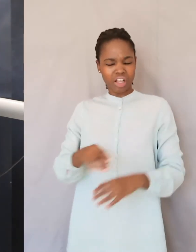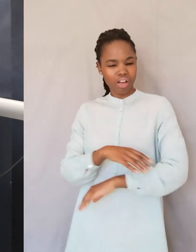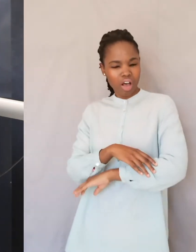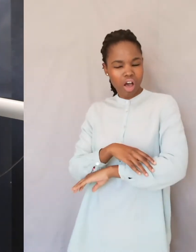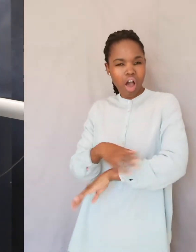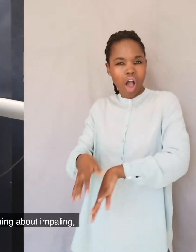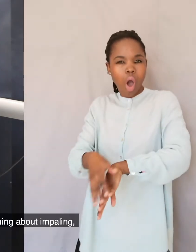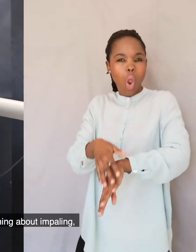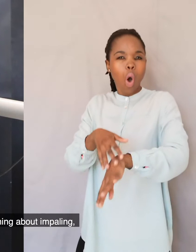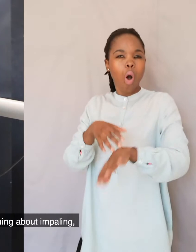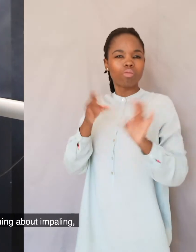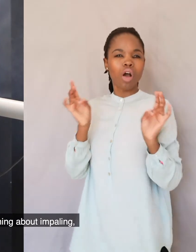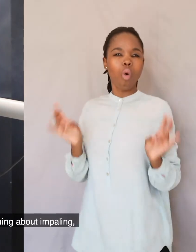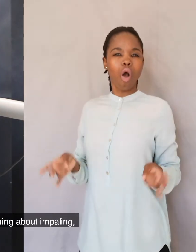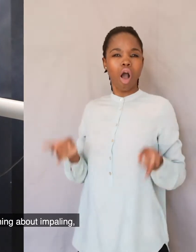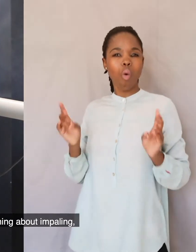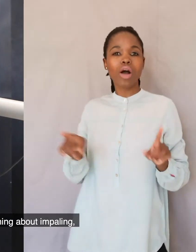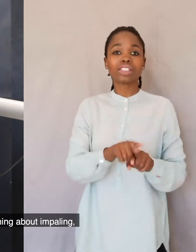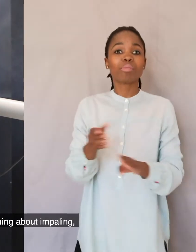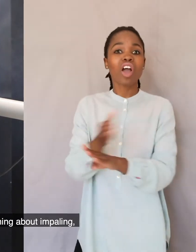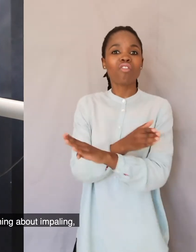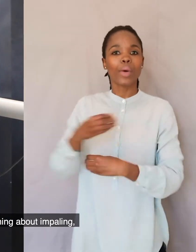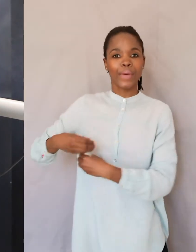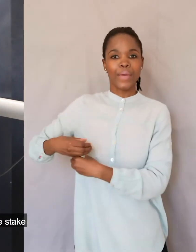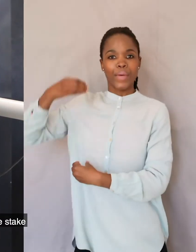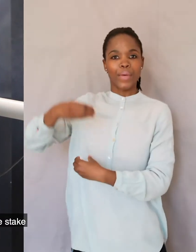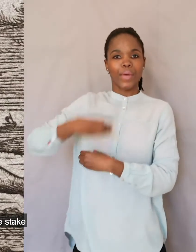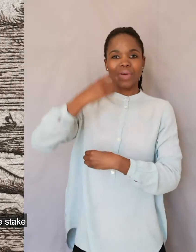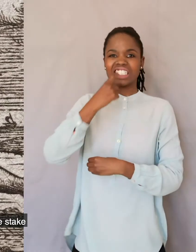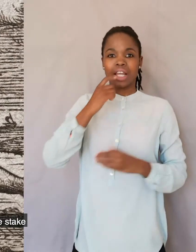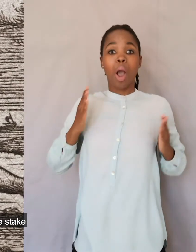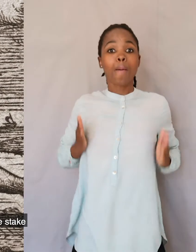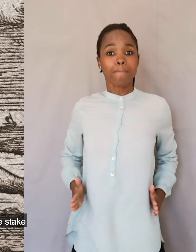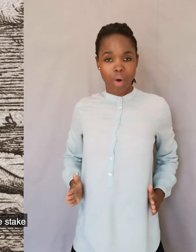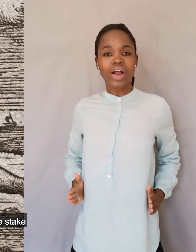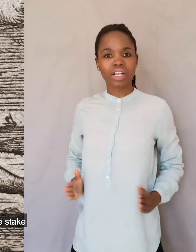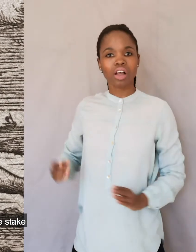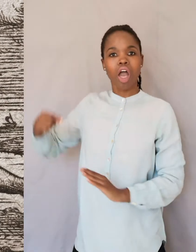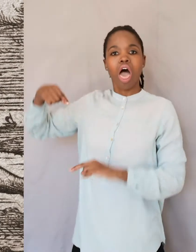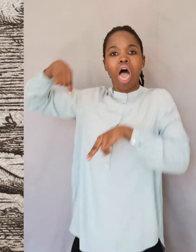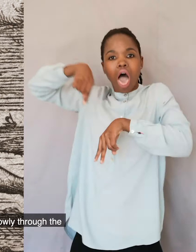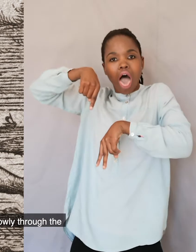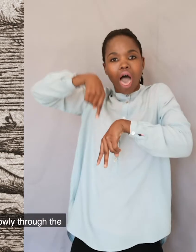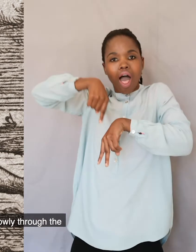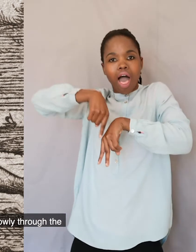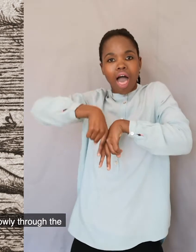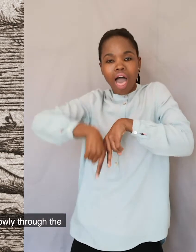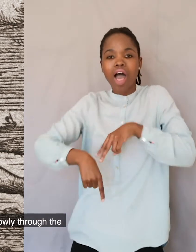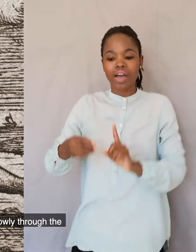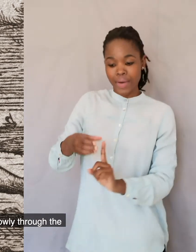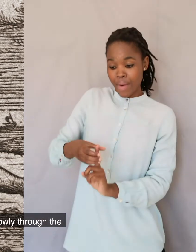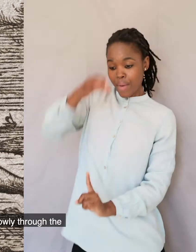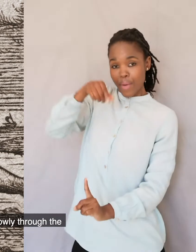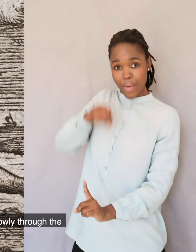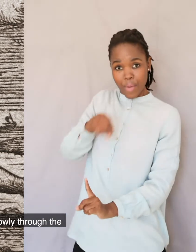slowly. We spoke a little bit in the beginning about impaling. He used to blunt the stake so that the stake